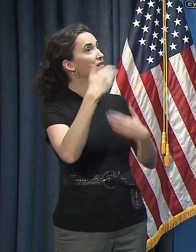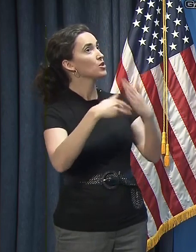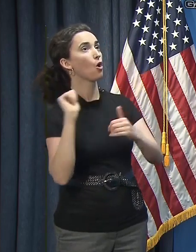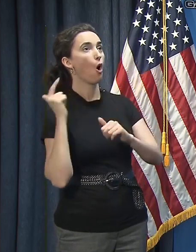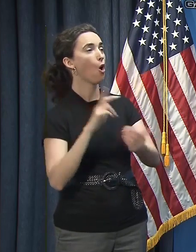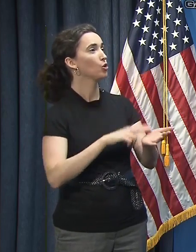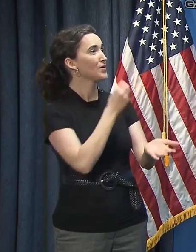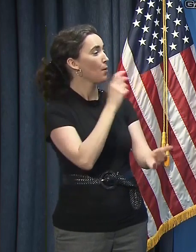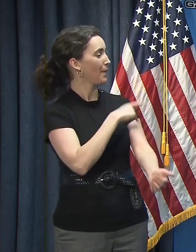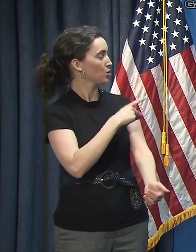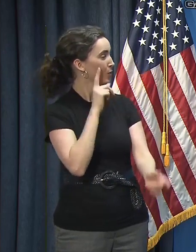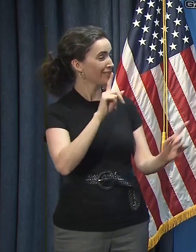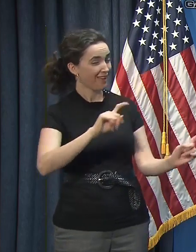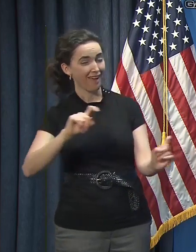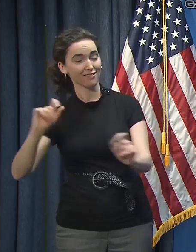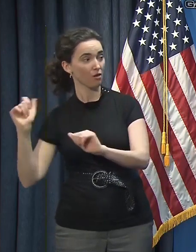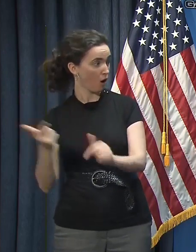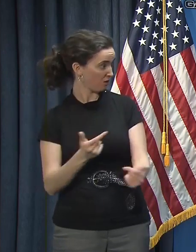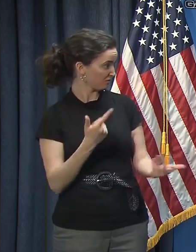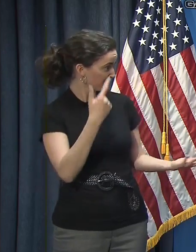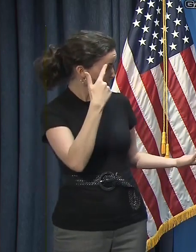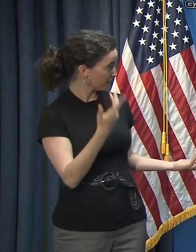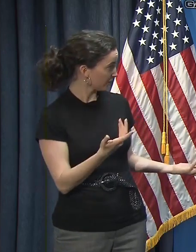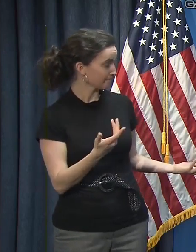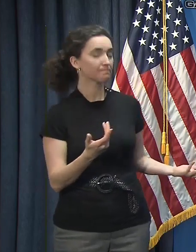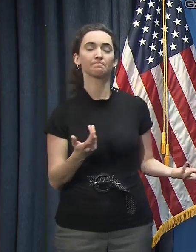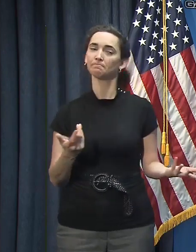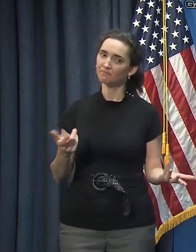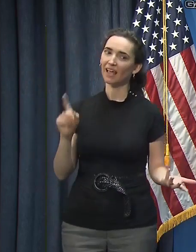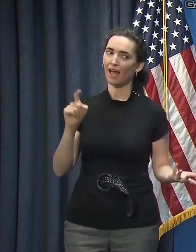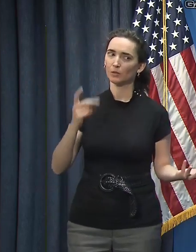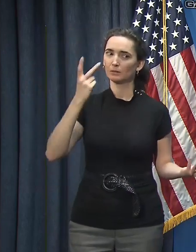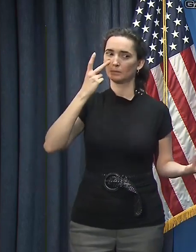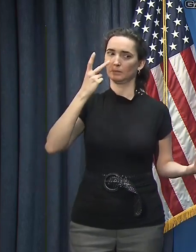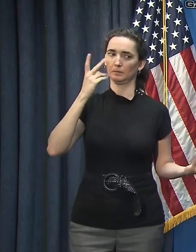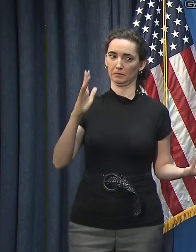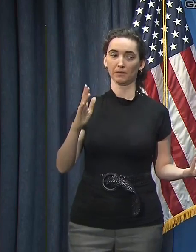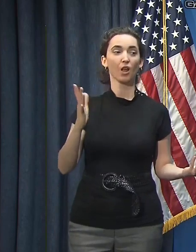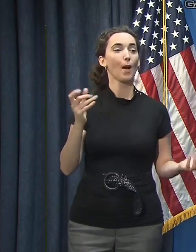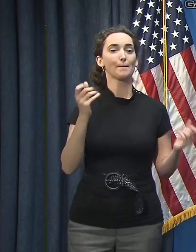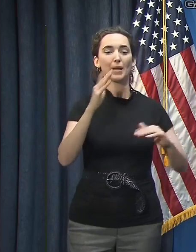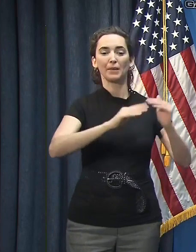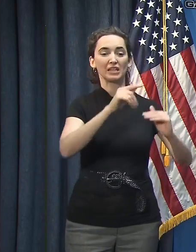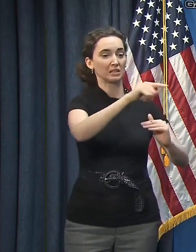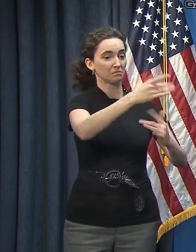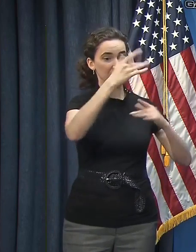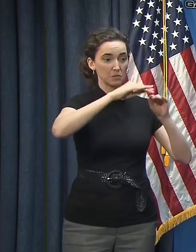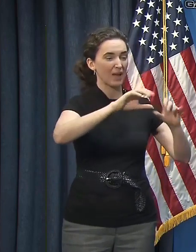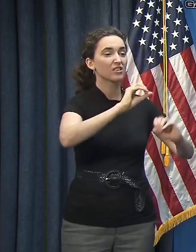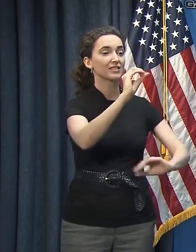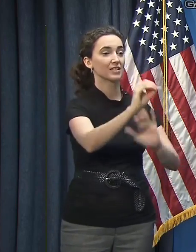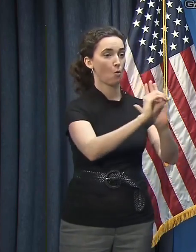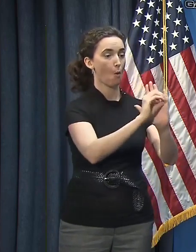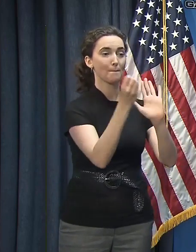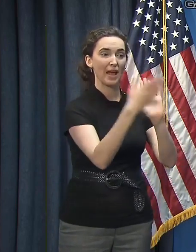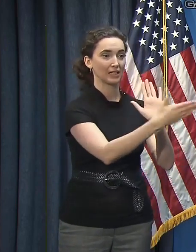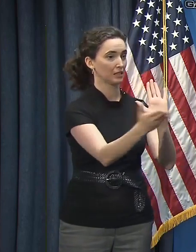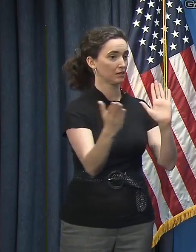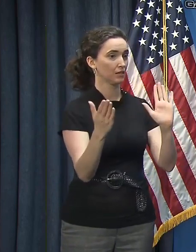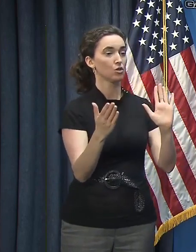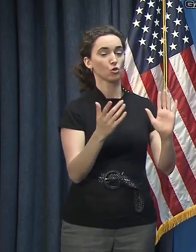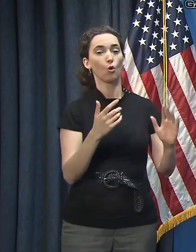patients in Louisiana, for instance? So we'll have to see. I mean, there are still many facilities that do not have any COVID cases. So I don't